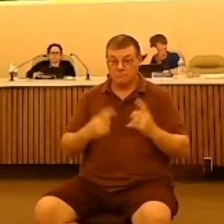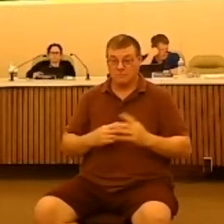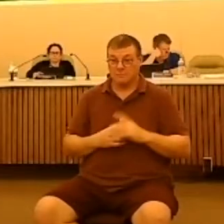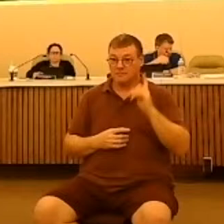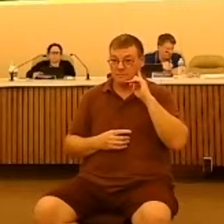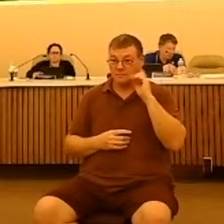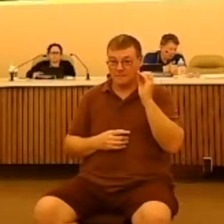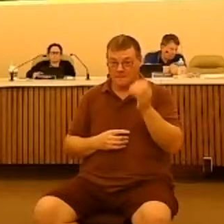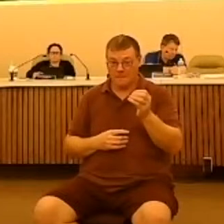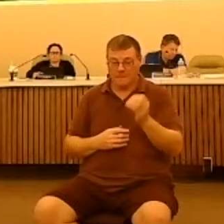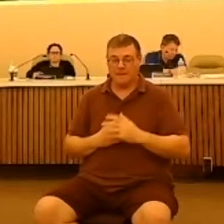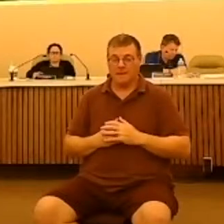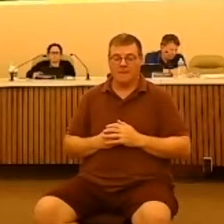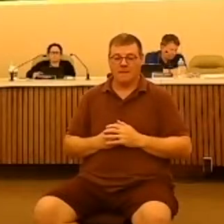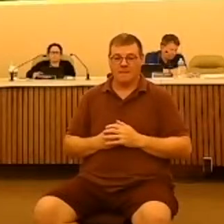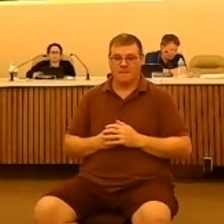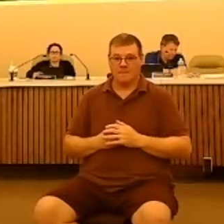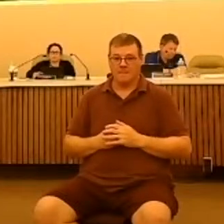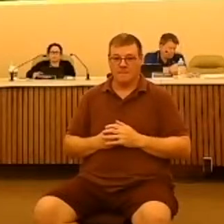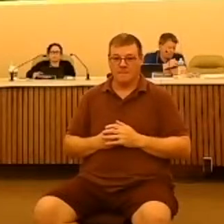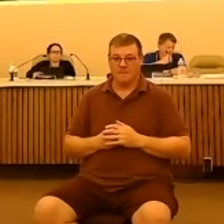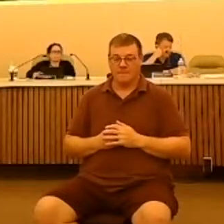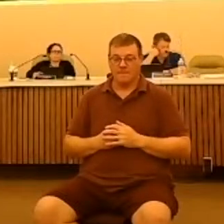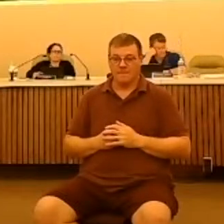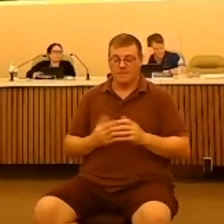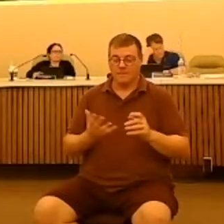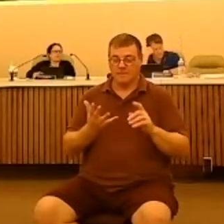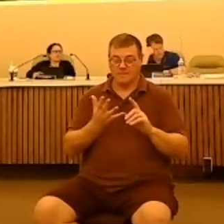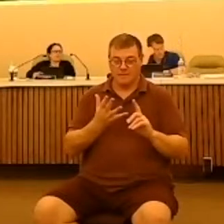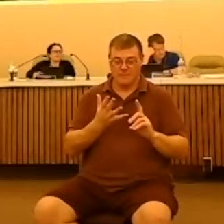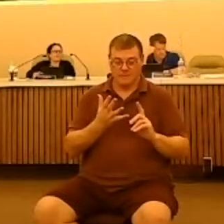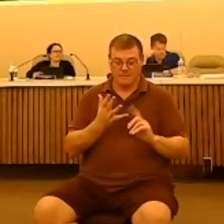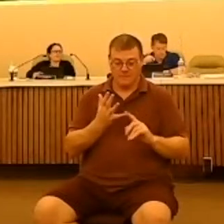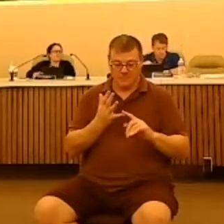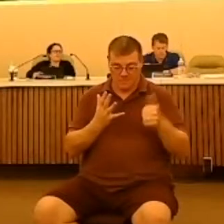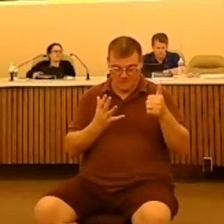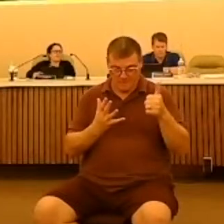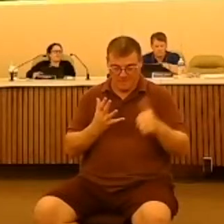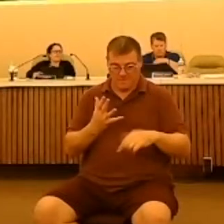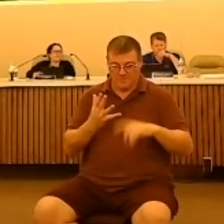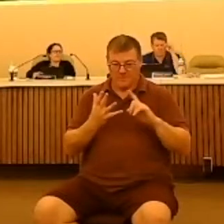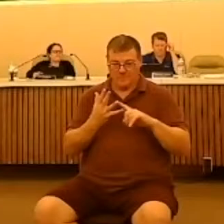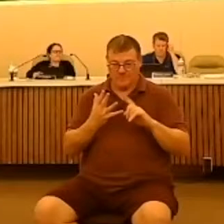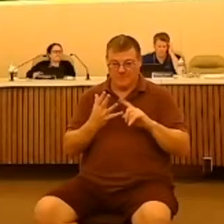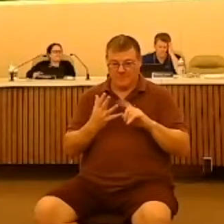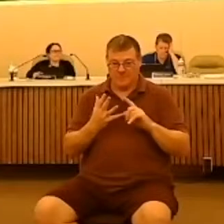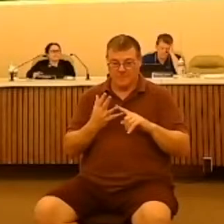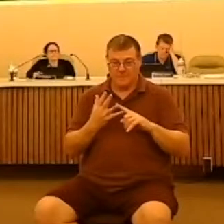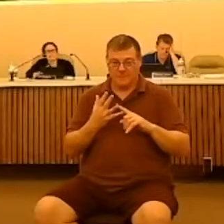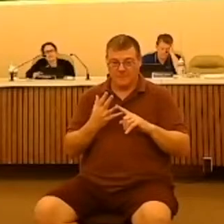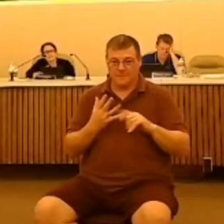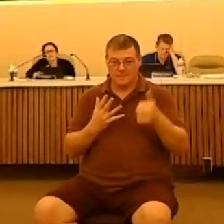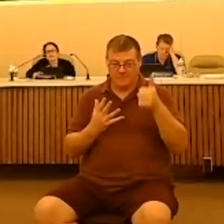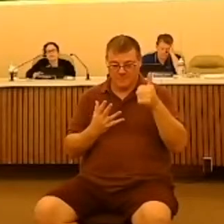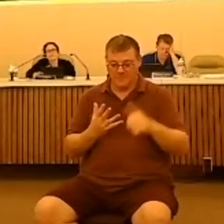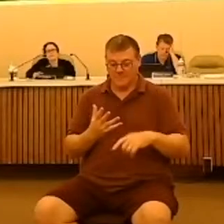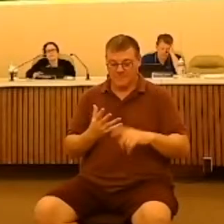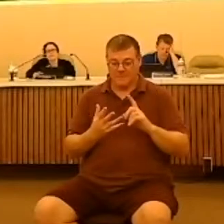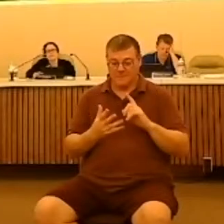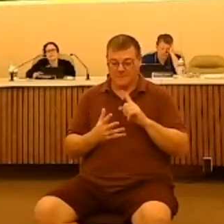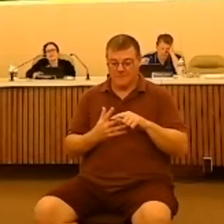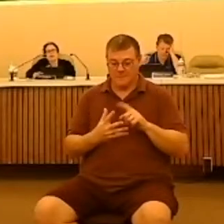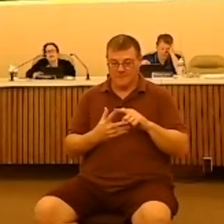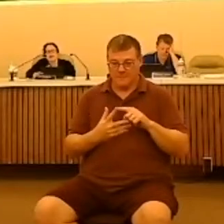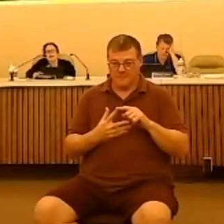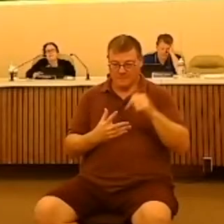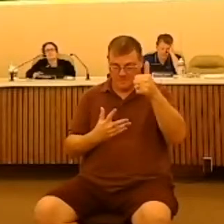Hearing none, please call the roll. Councilmember Barley, Aye. Councilmember Stafford, Aye. Councilmember